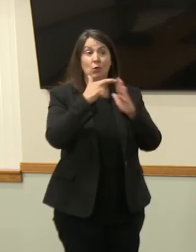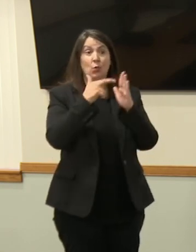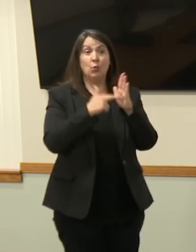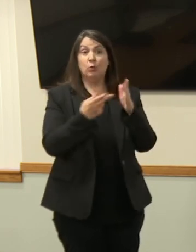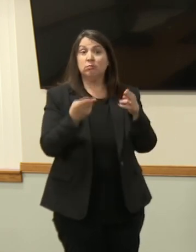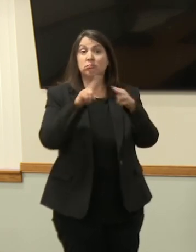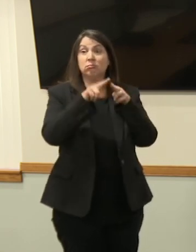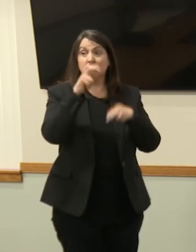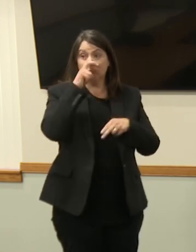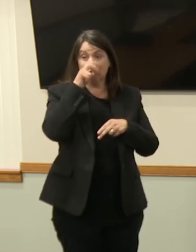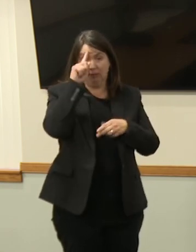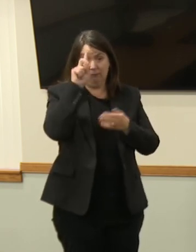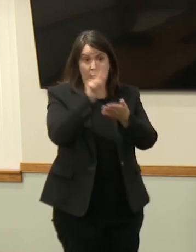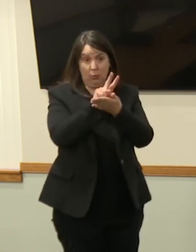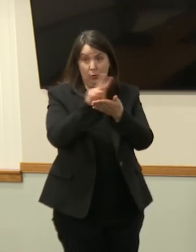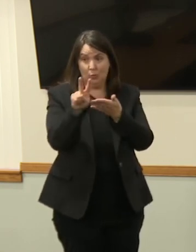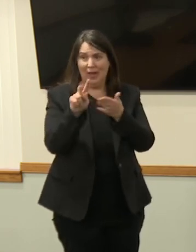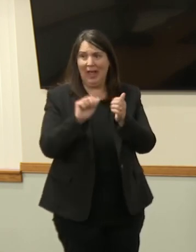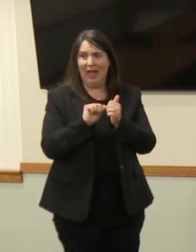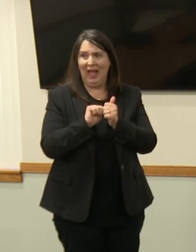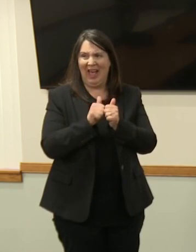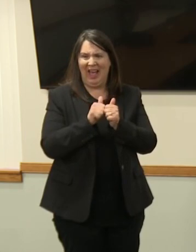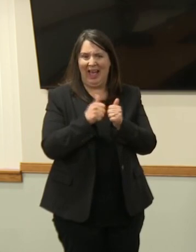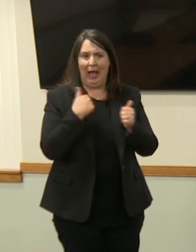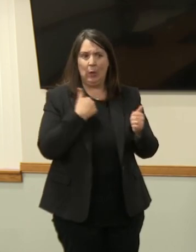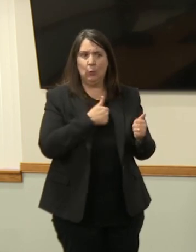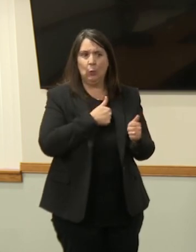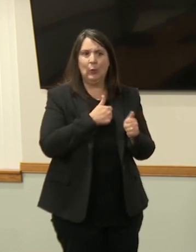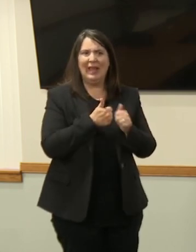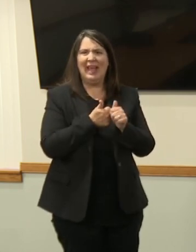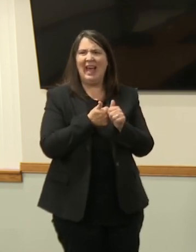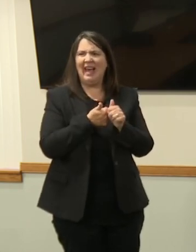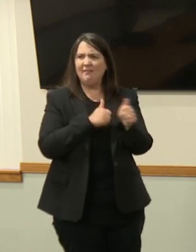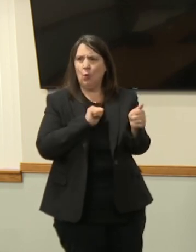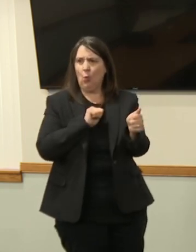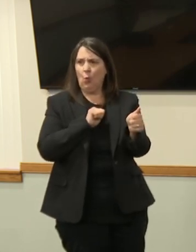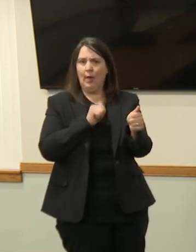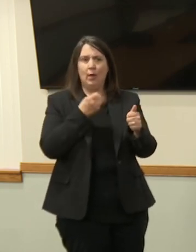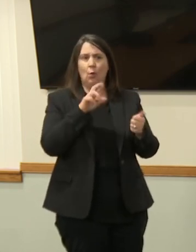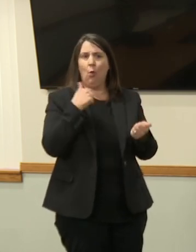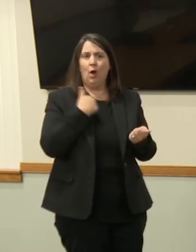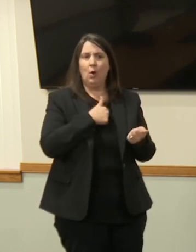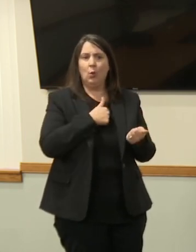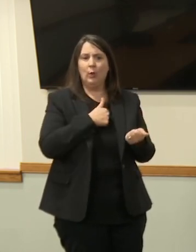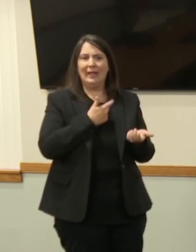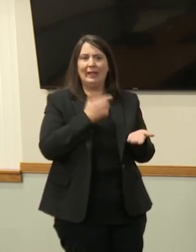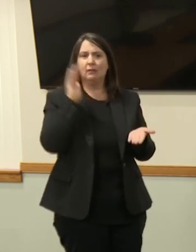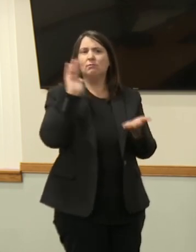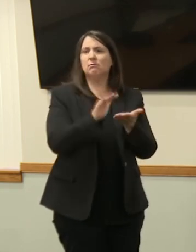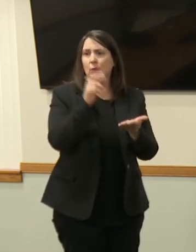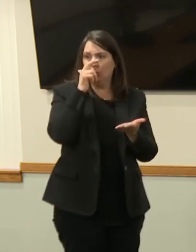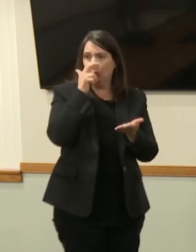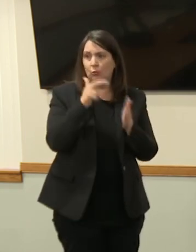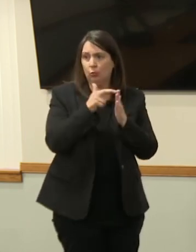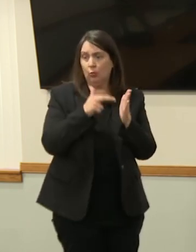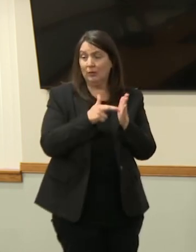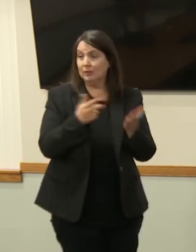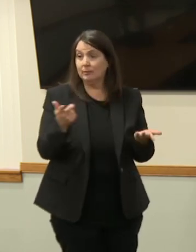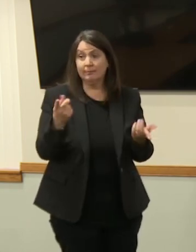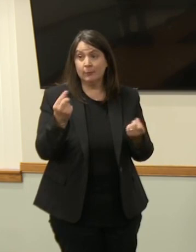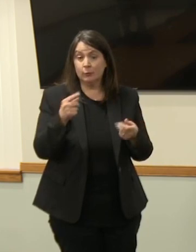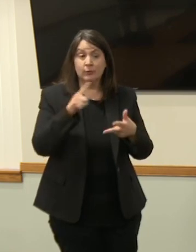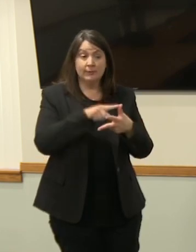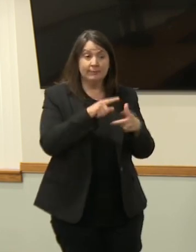are in it for 2 weeks, what do we do to get out of mitigation? We do the right thing. We wear our masks, we